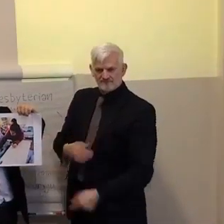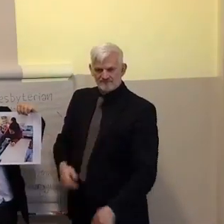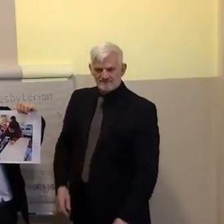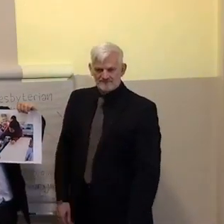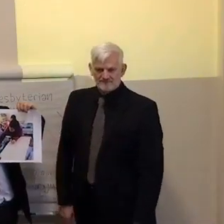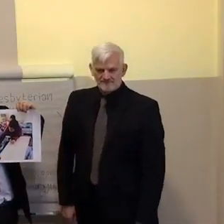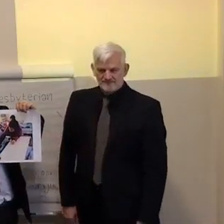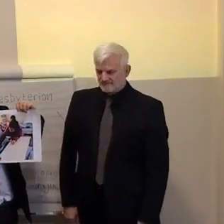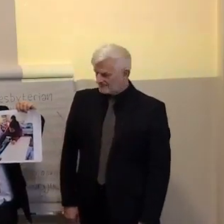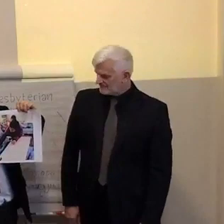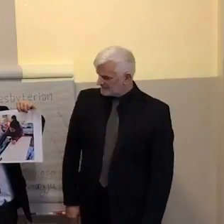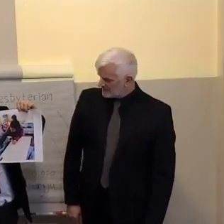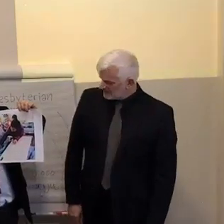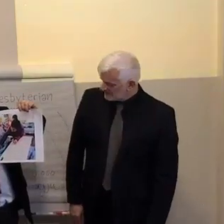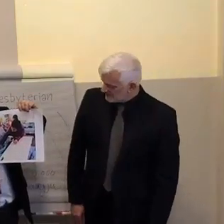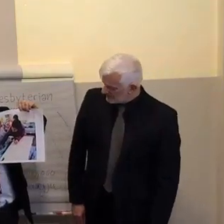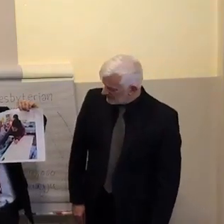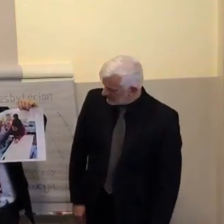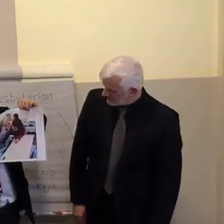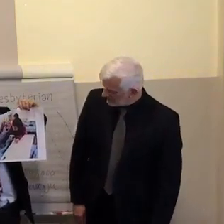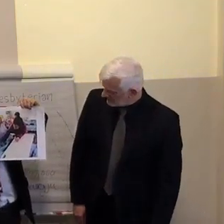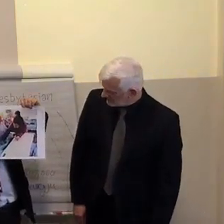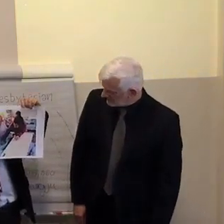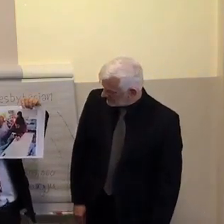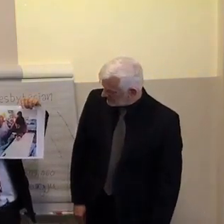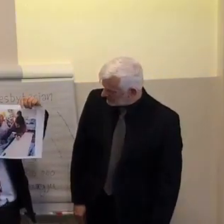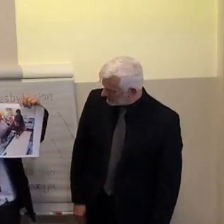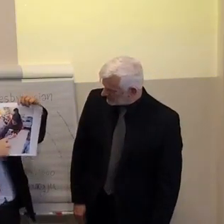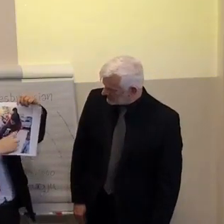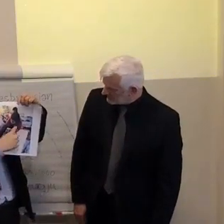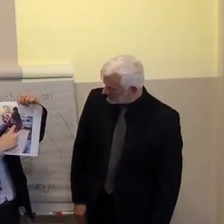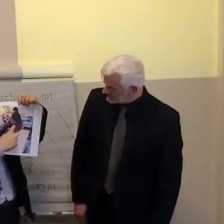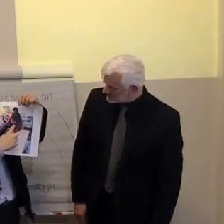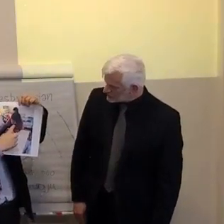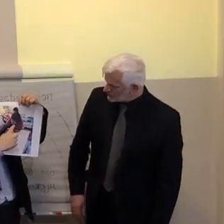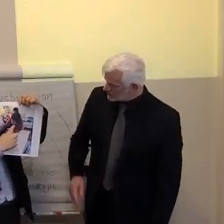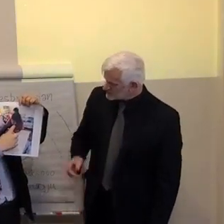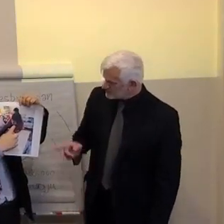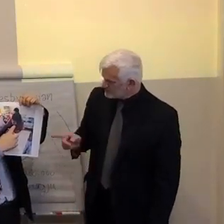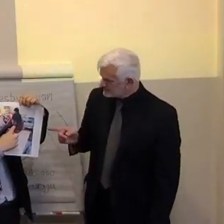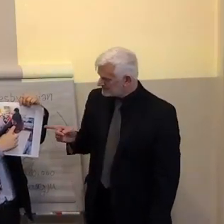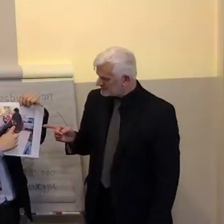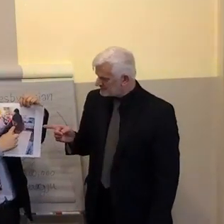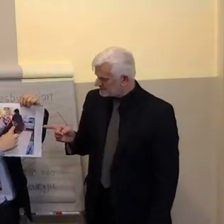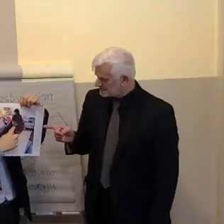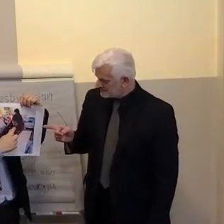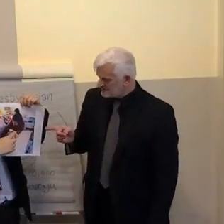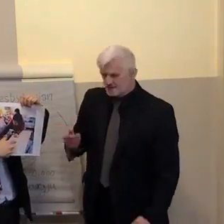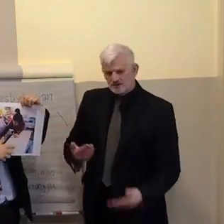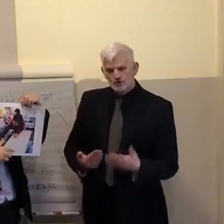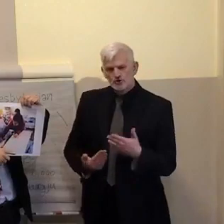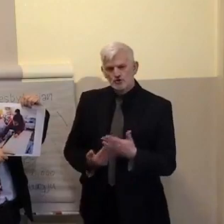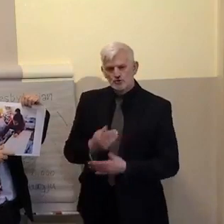She was standing outside of the building. New person. Yeah, new person.